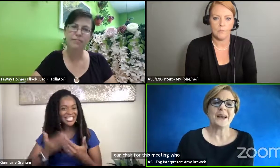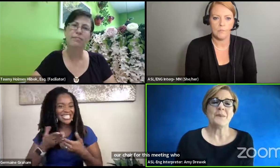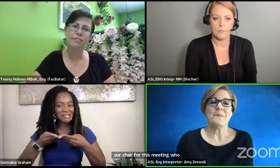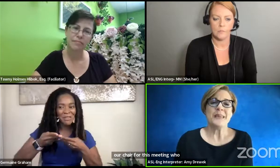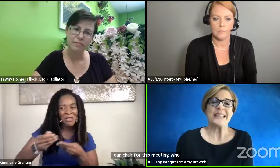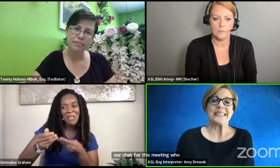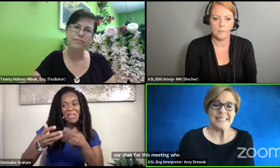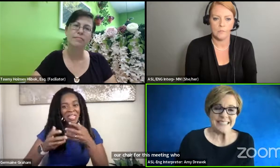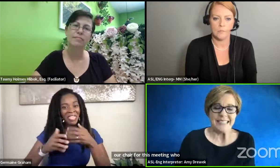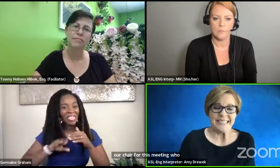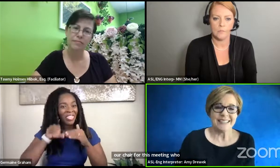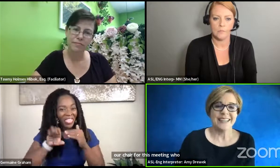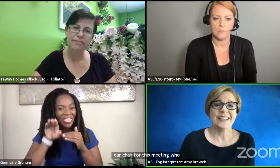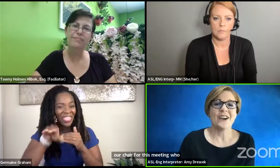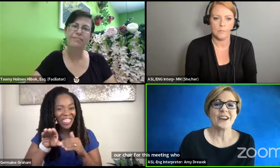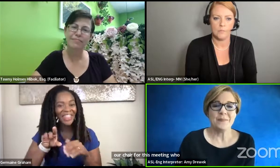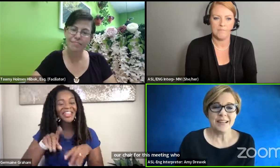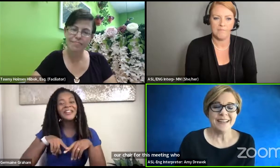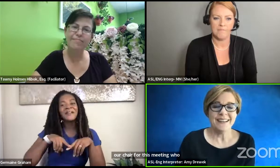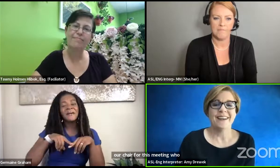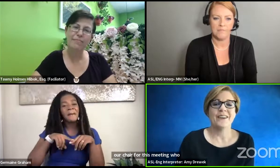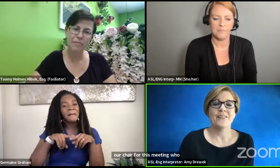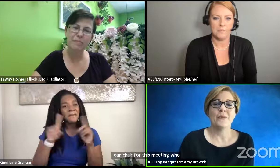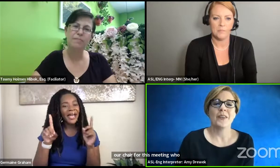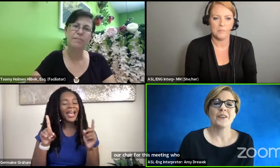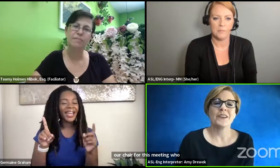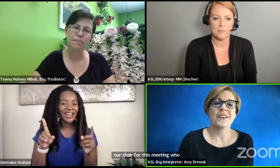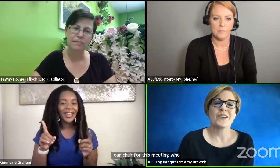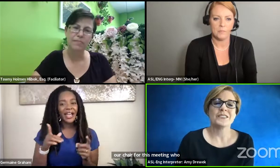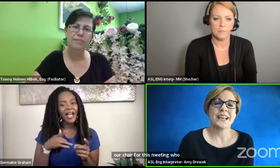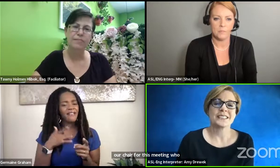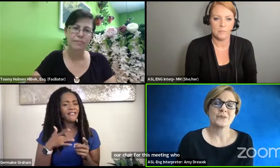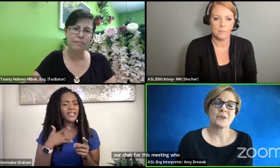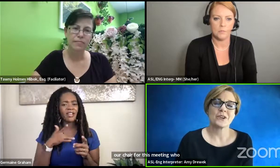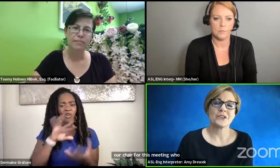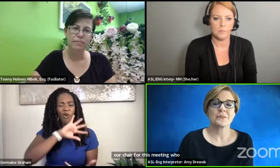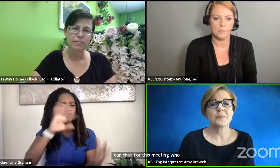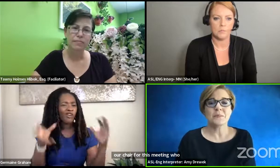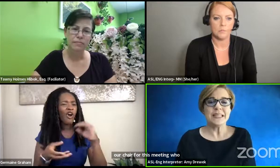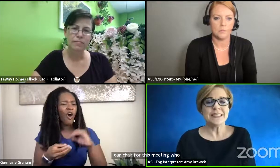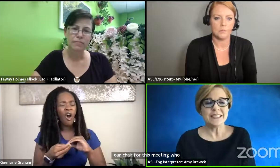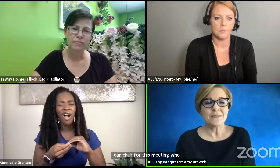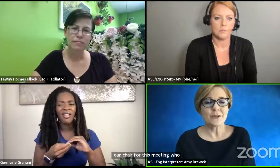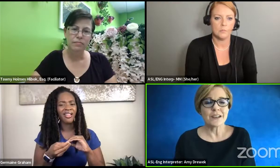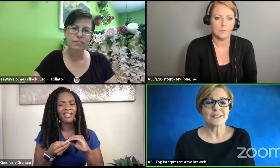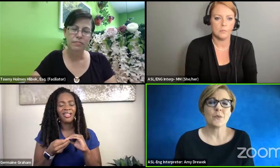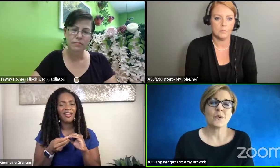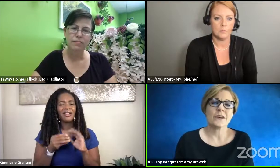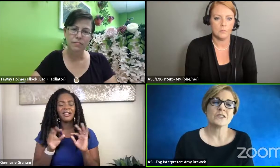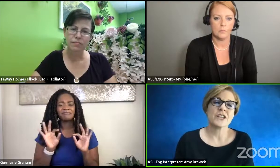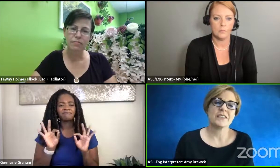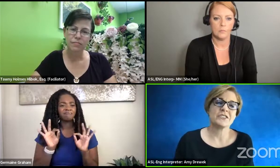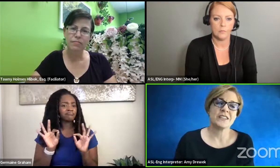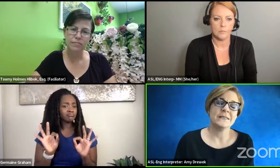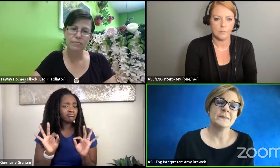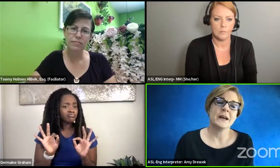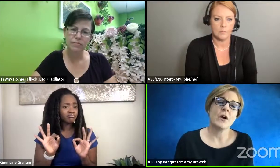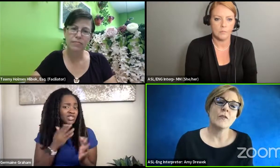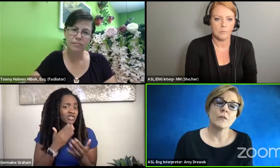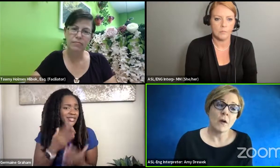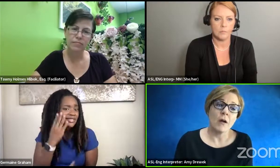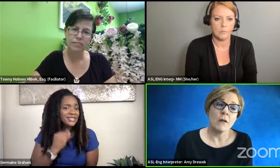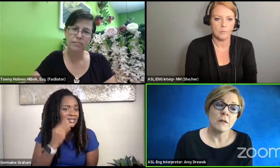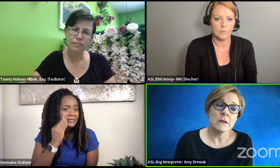We had a mix in our committee of whether or not our tasks were easy for us or